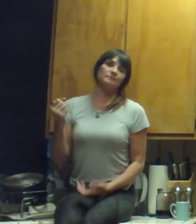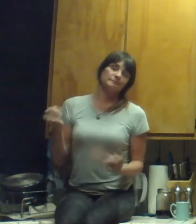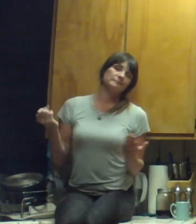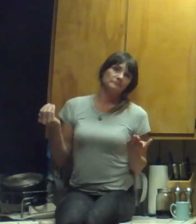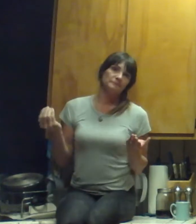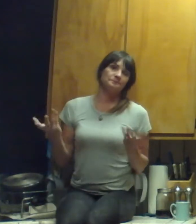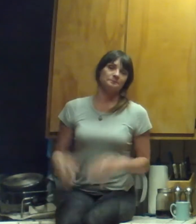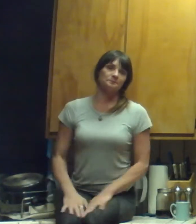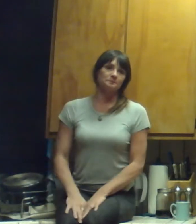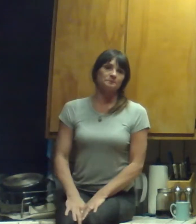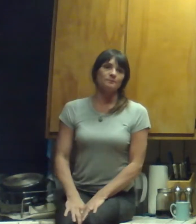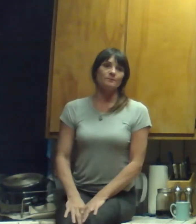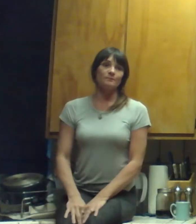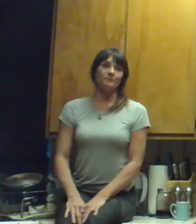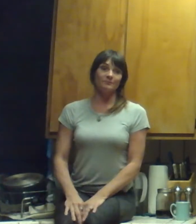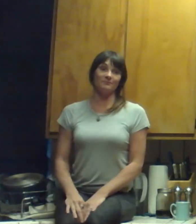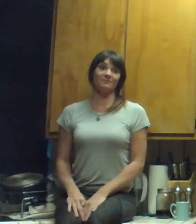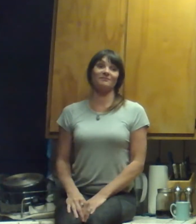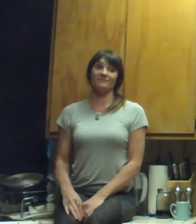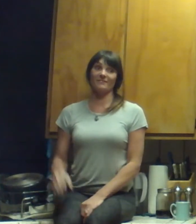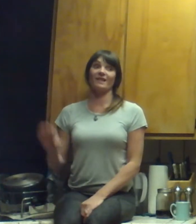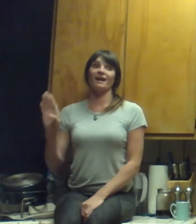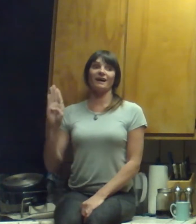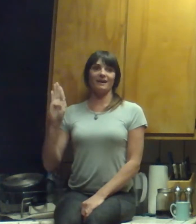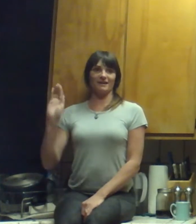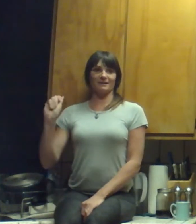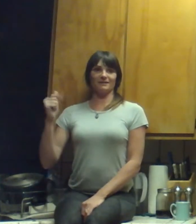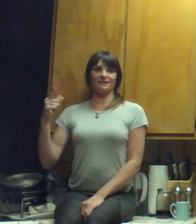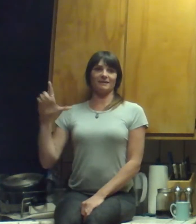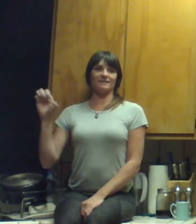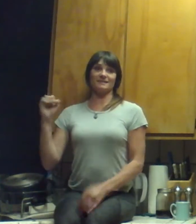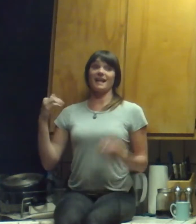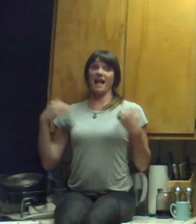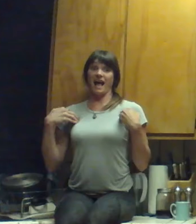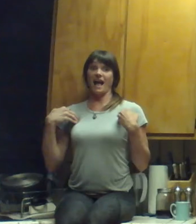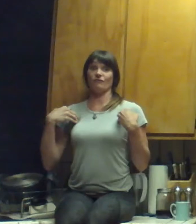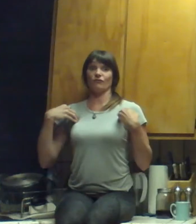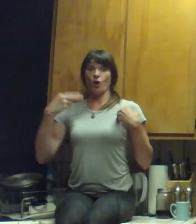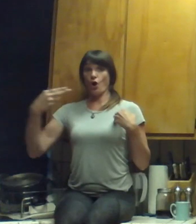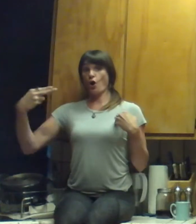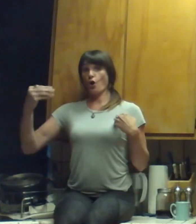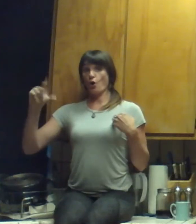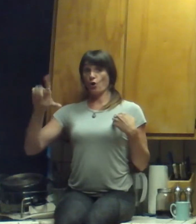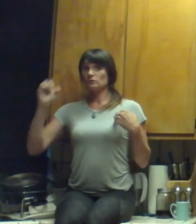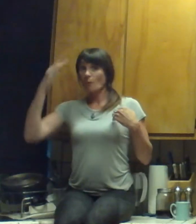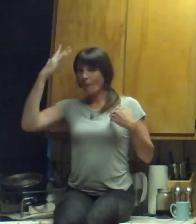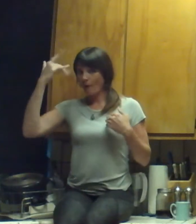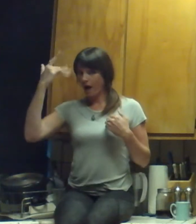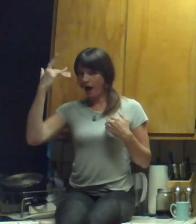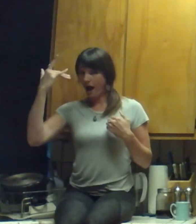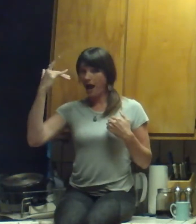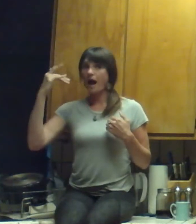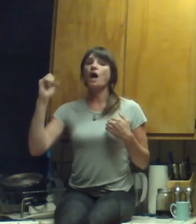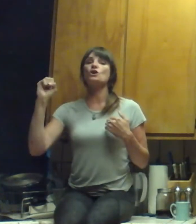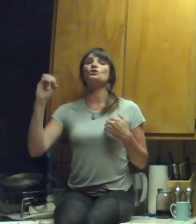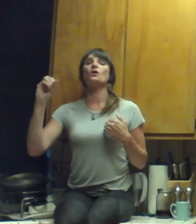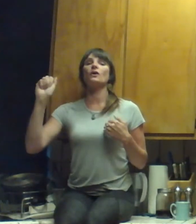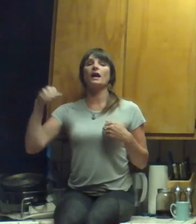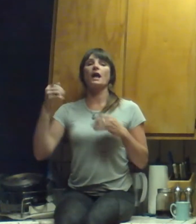so yeah, bagels have holes in them so that they can cook all the way through. See?